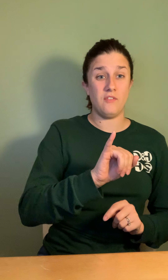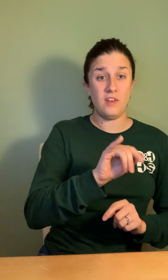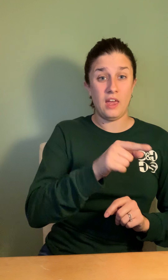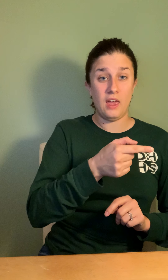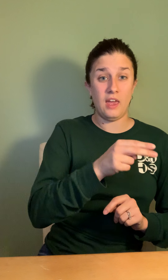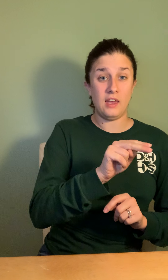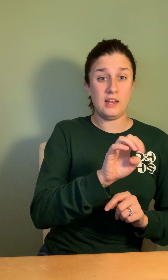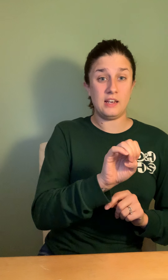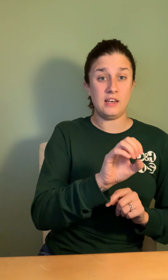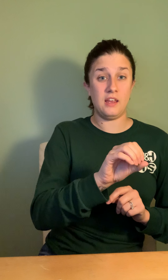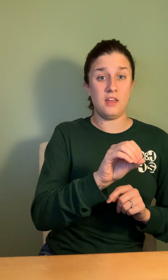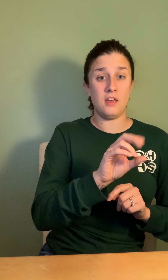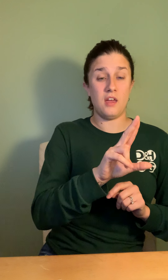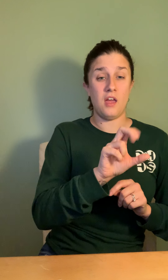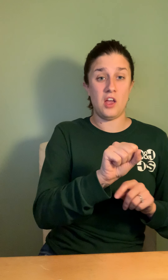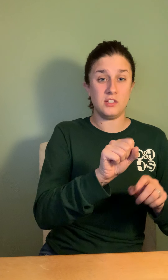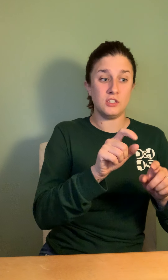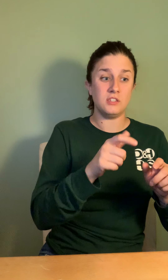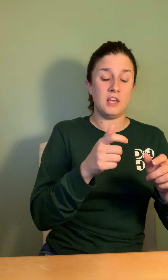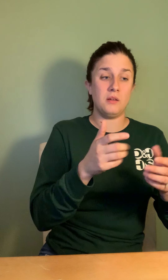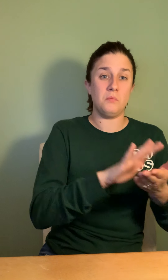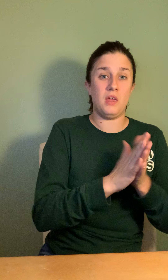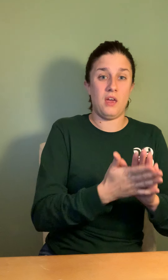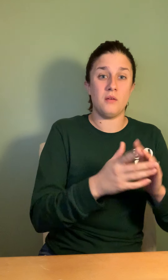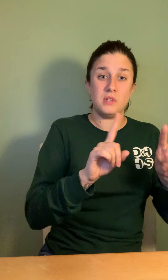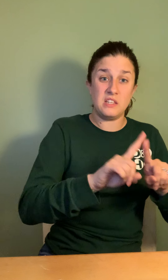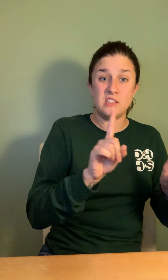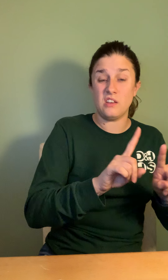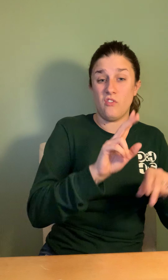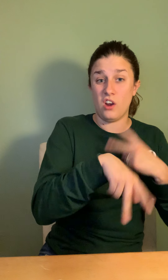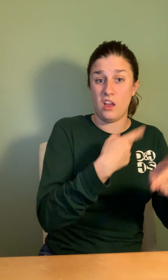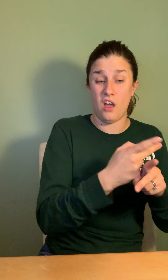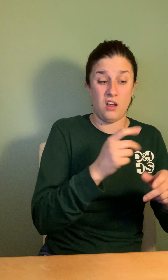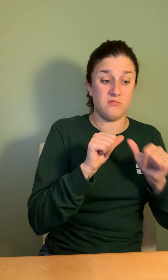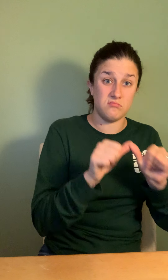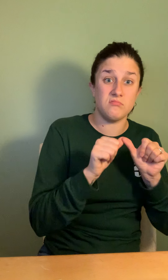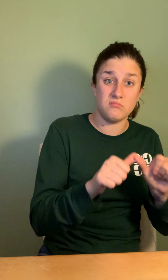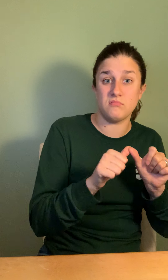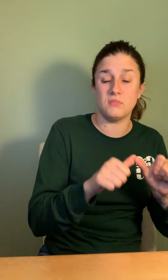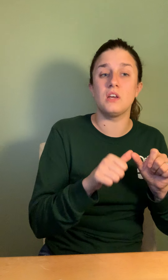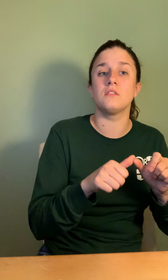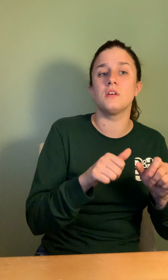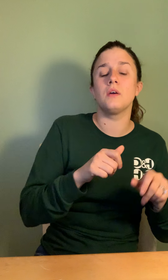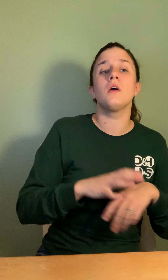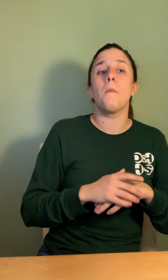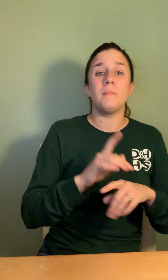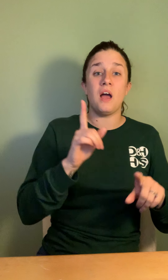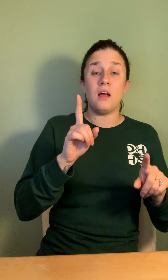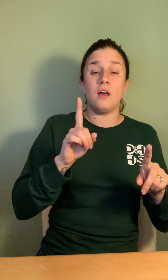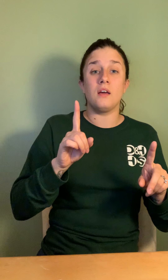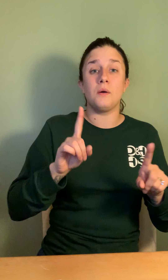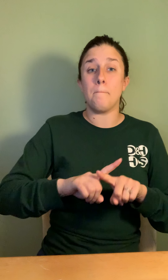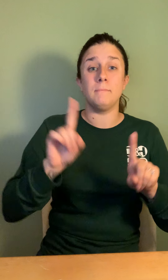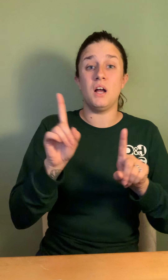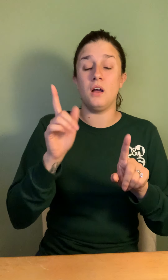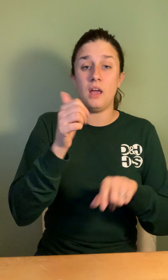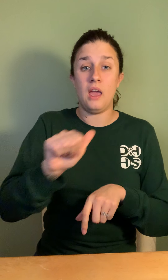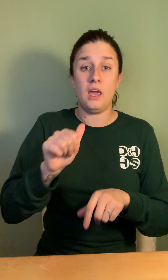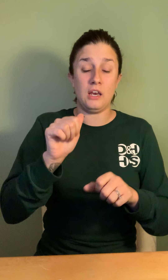maybe a different kind of igneous rock. But any rock can melt into magma and form